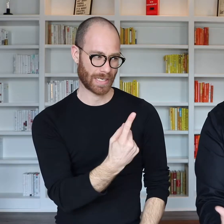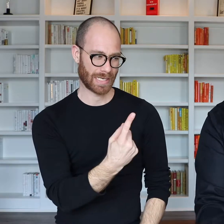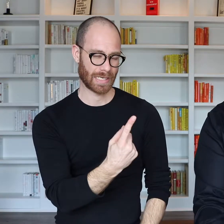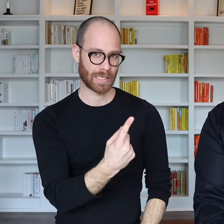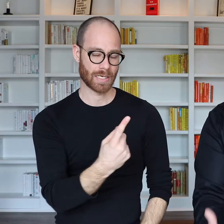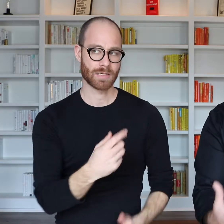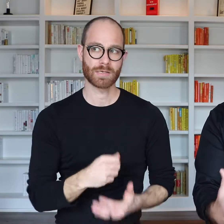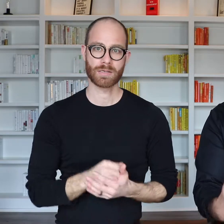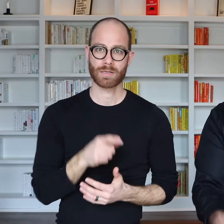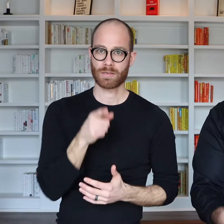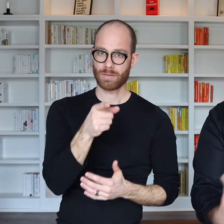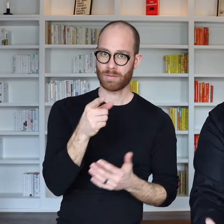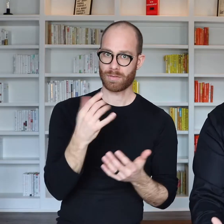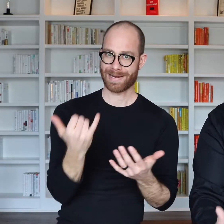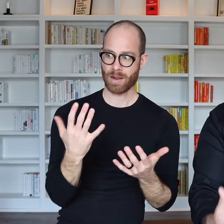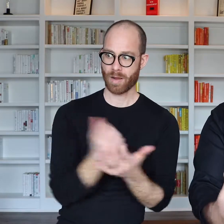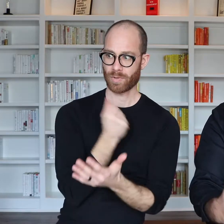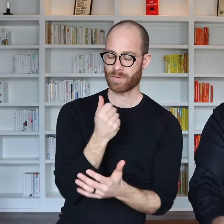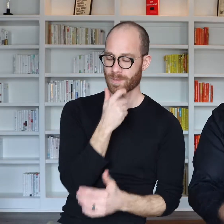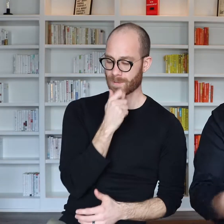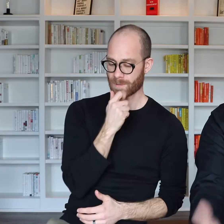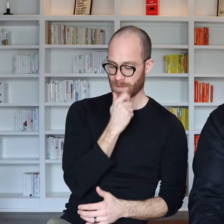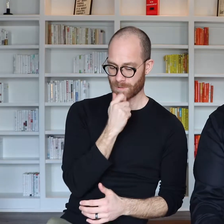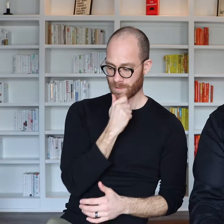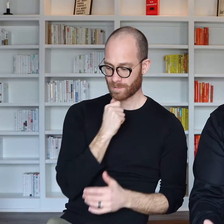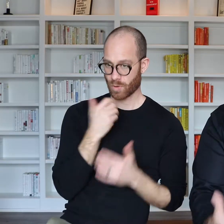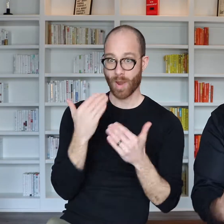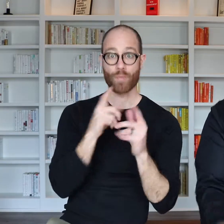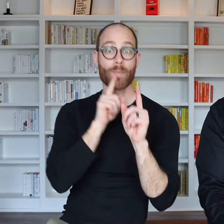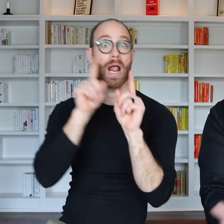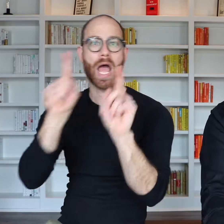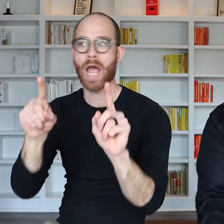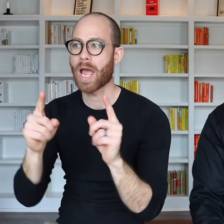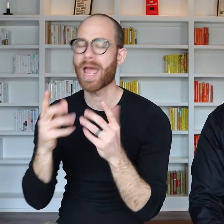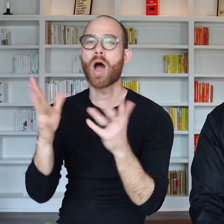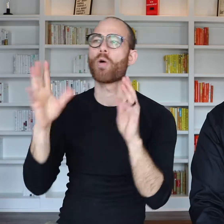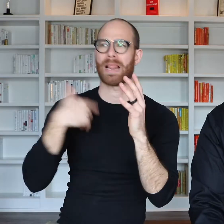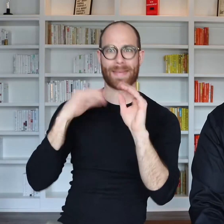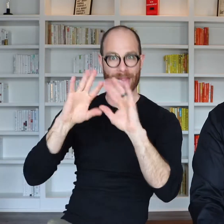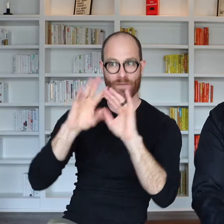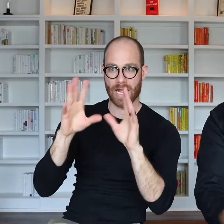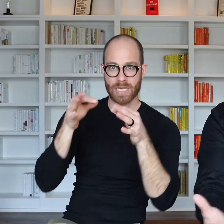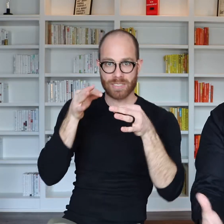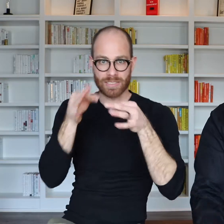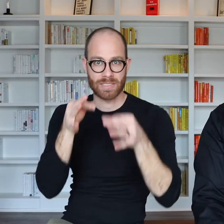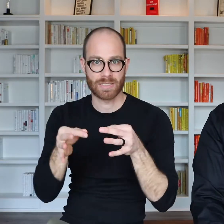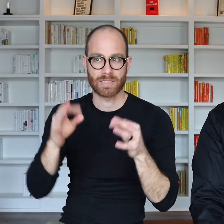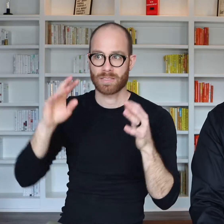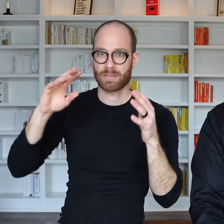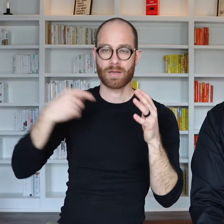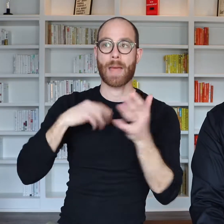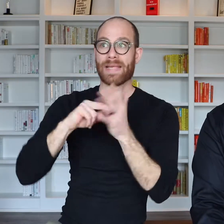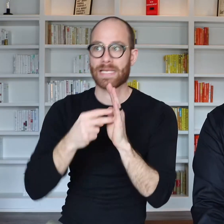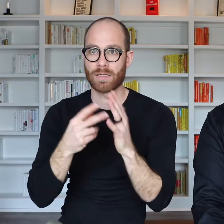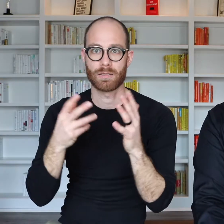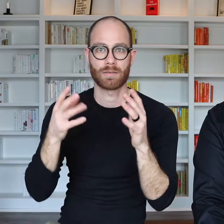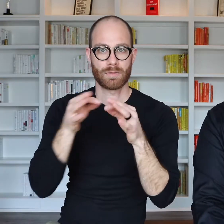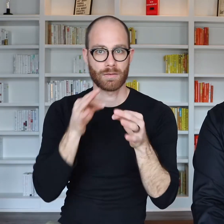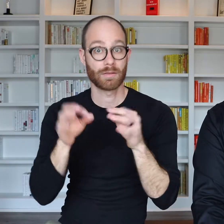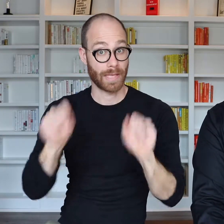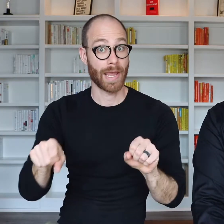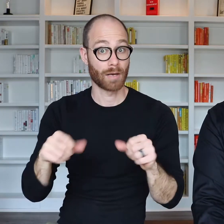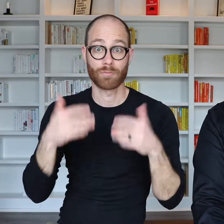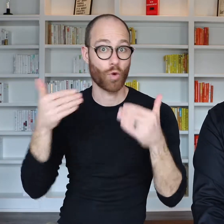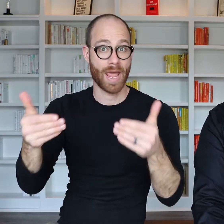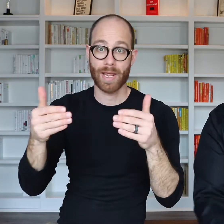an opportunity to respond to that, to overcome that objection, to clarify what you meant when you said whatever it is you said